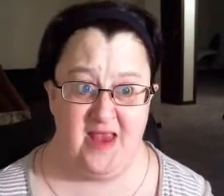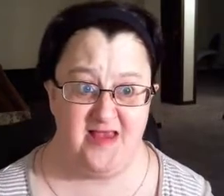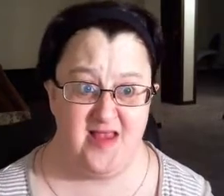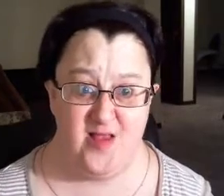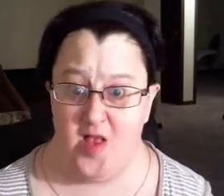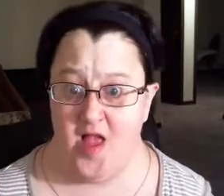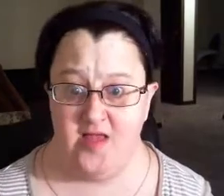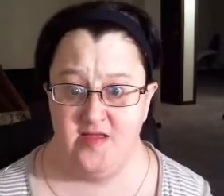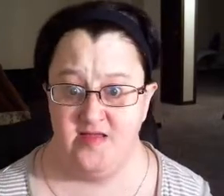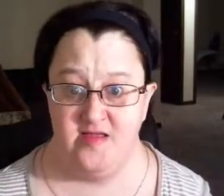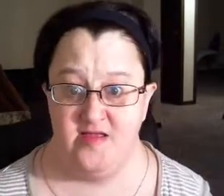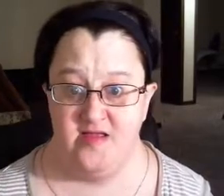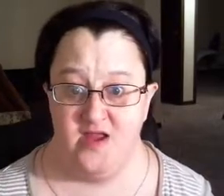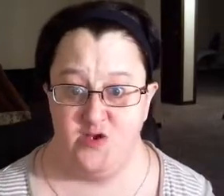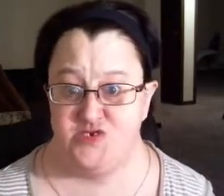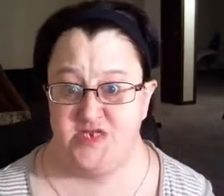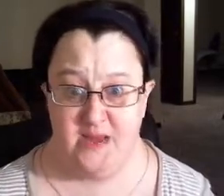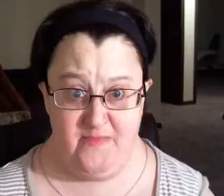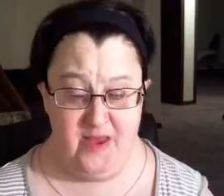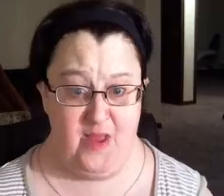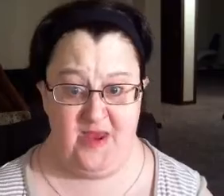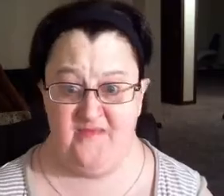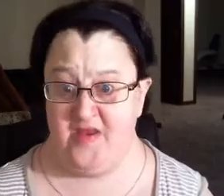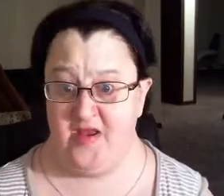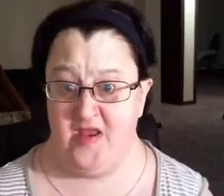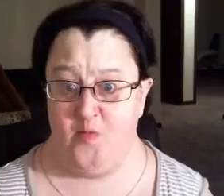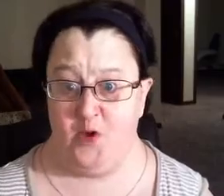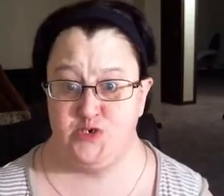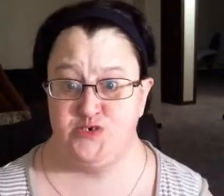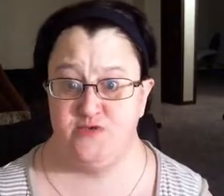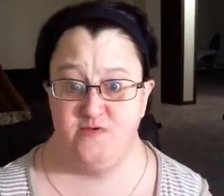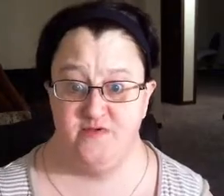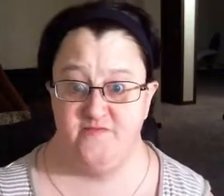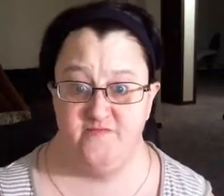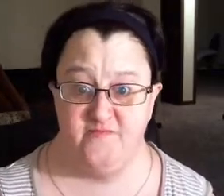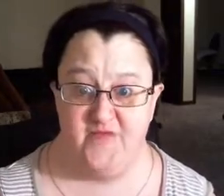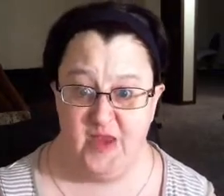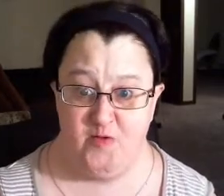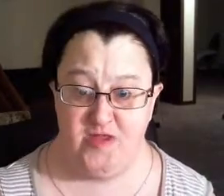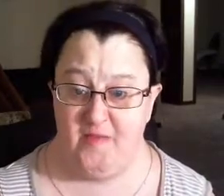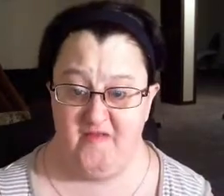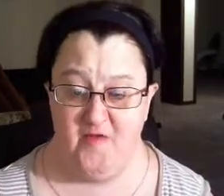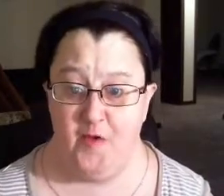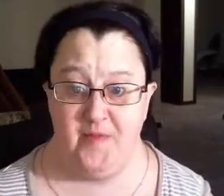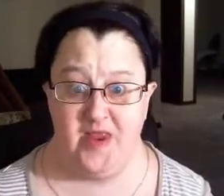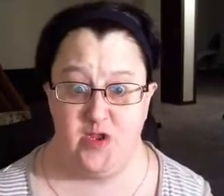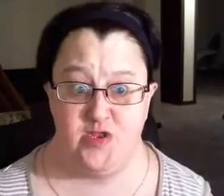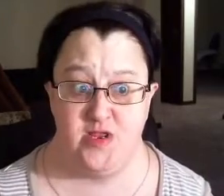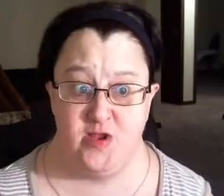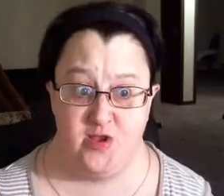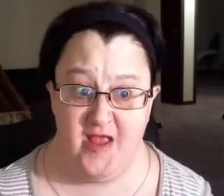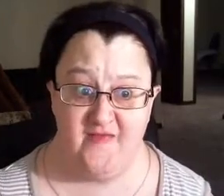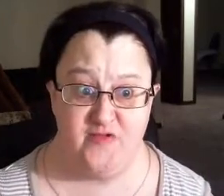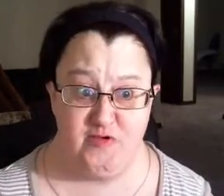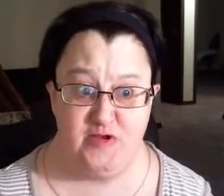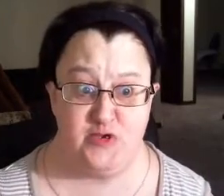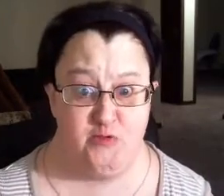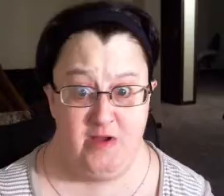like six o'clock and just stayed in bed all evening and watched videos on my phone because i just didn't have the strength to do